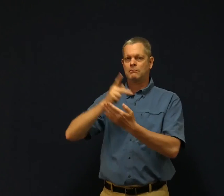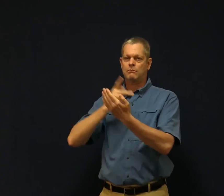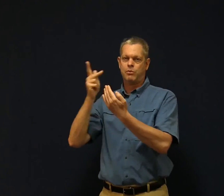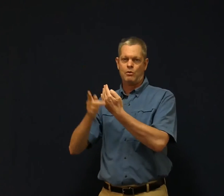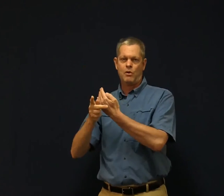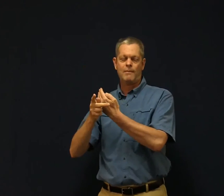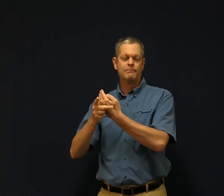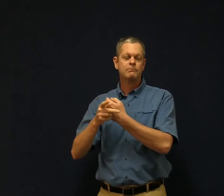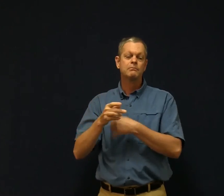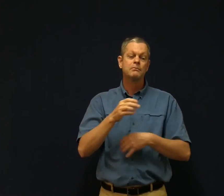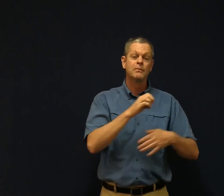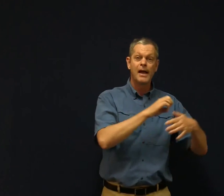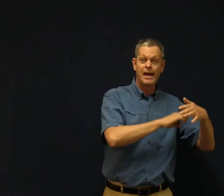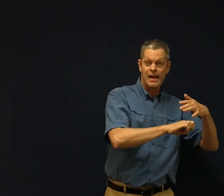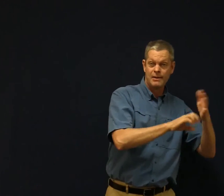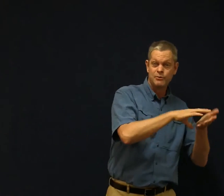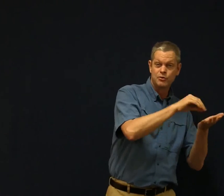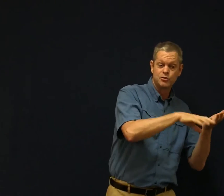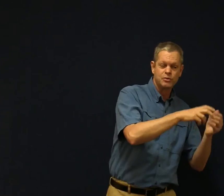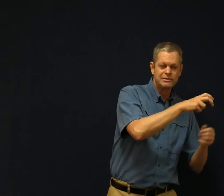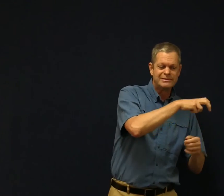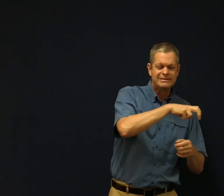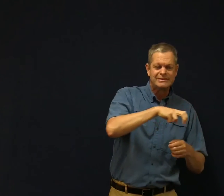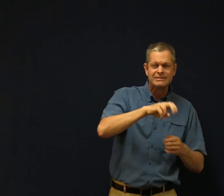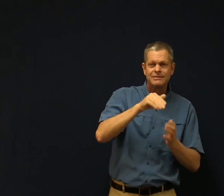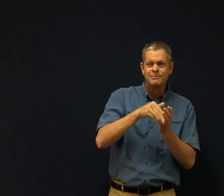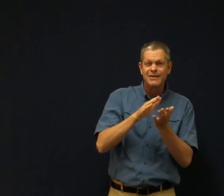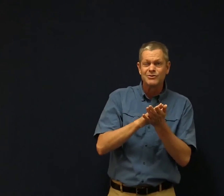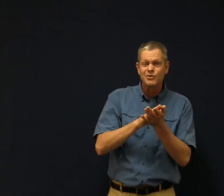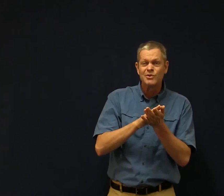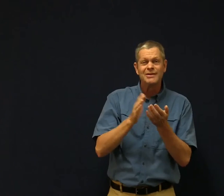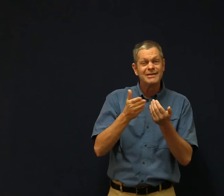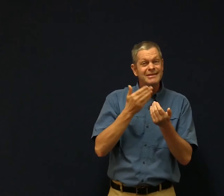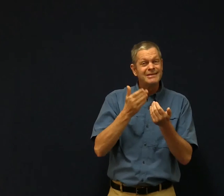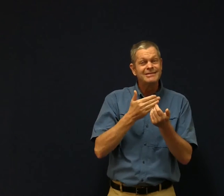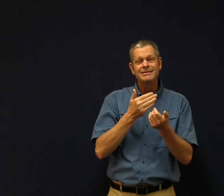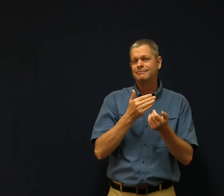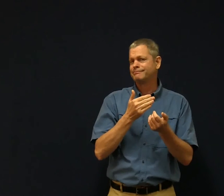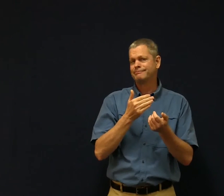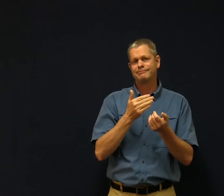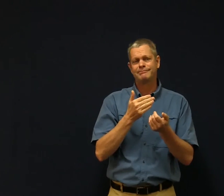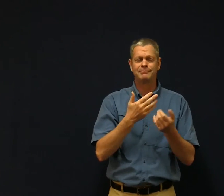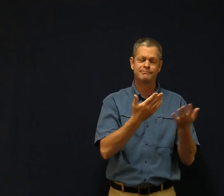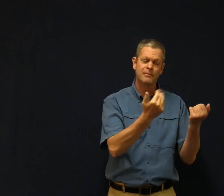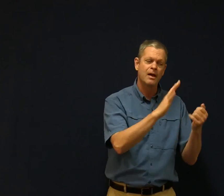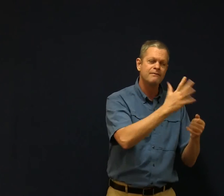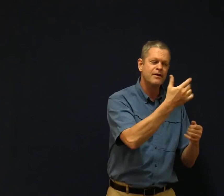program that we provide is transitional programming for our students. Should it be an elementary school student transitioning